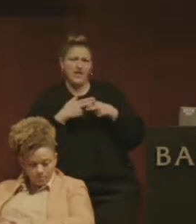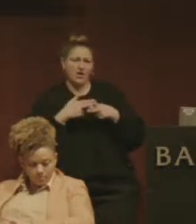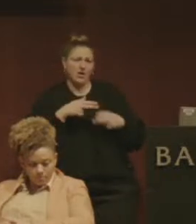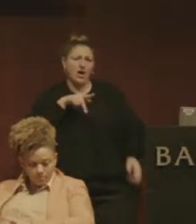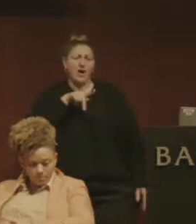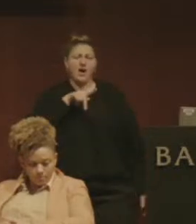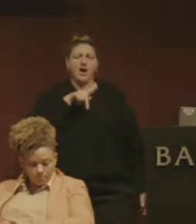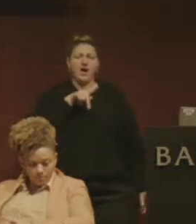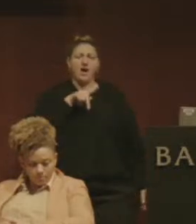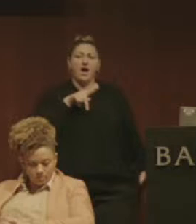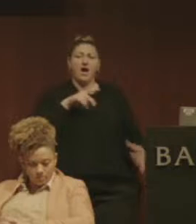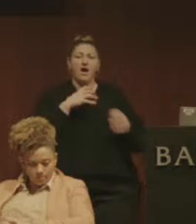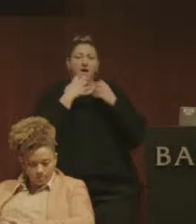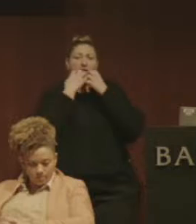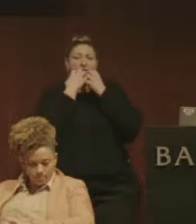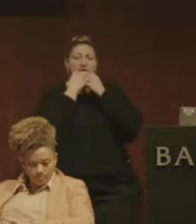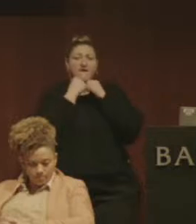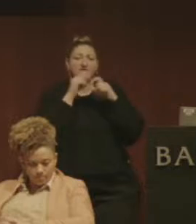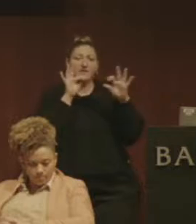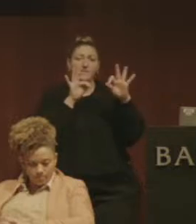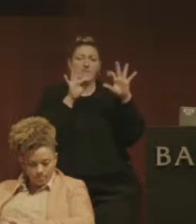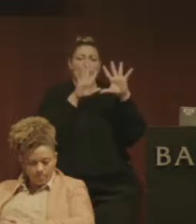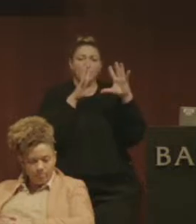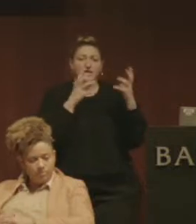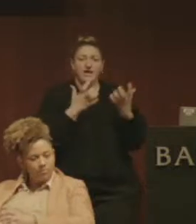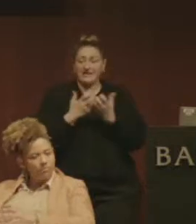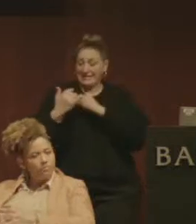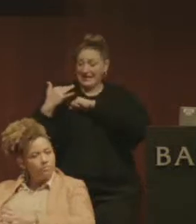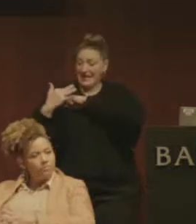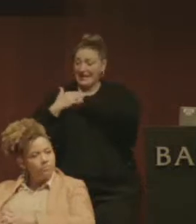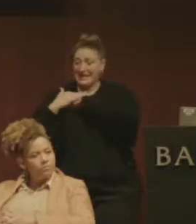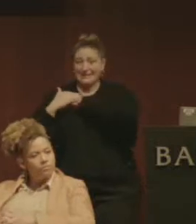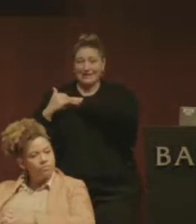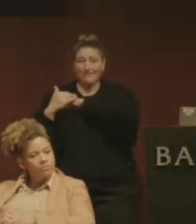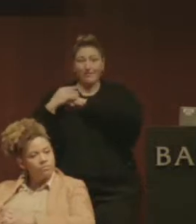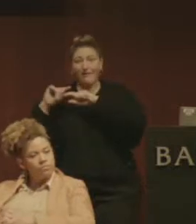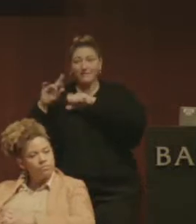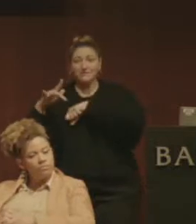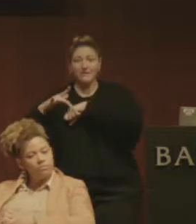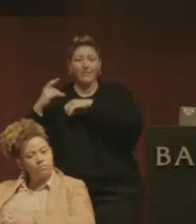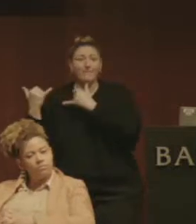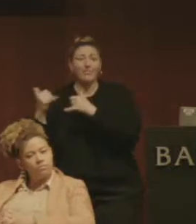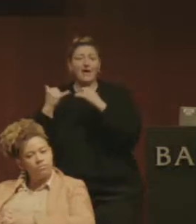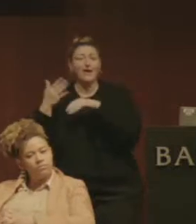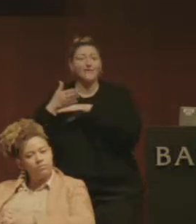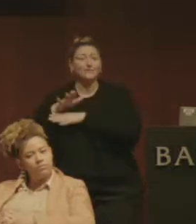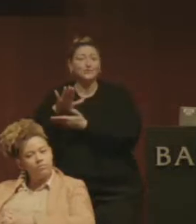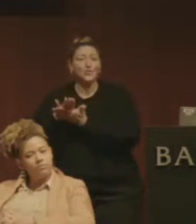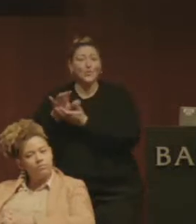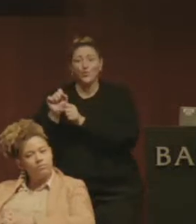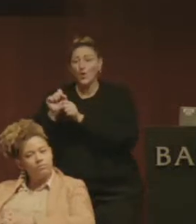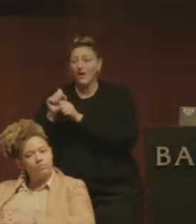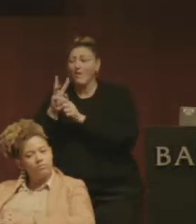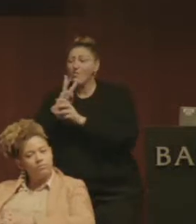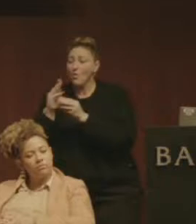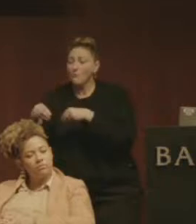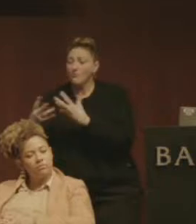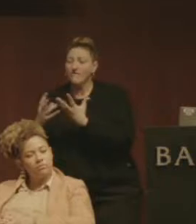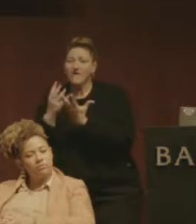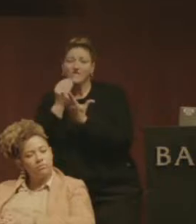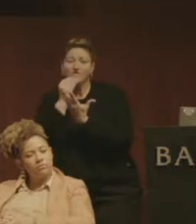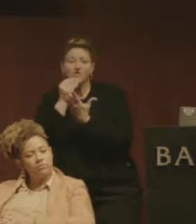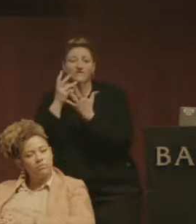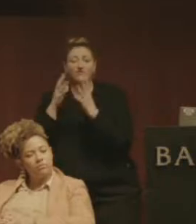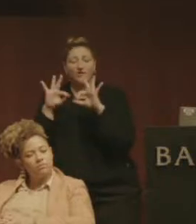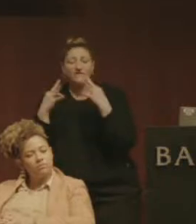cobiçado, a coveted paradise. The beach they played on after school and work, the waters that provided food for their families and